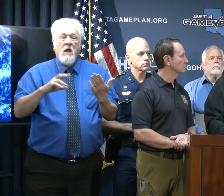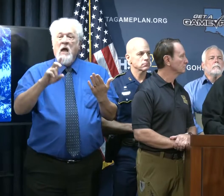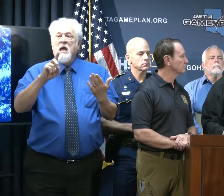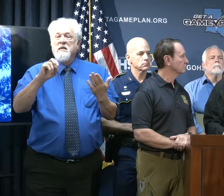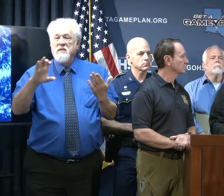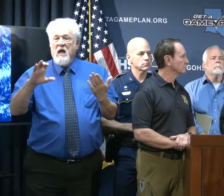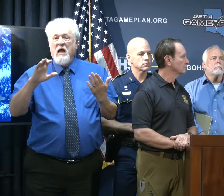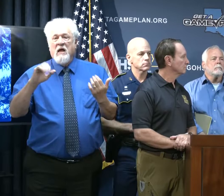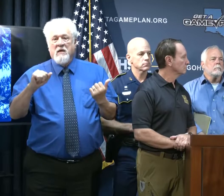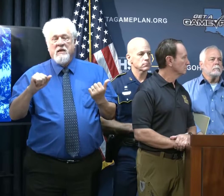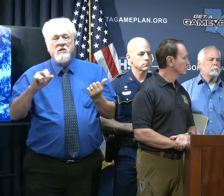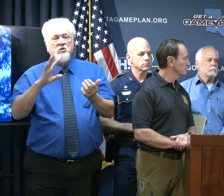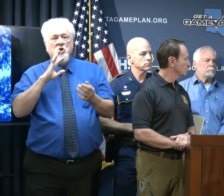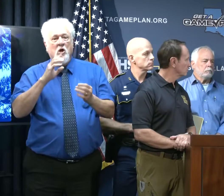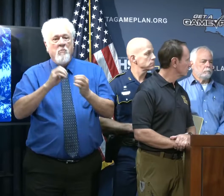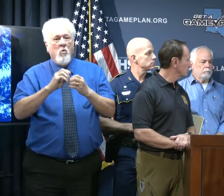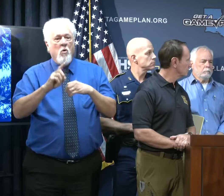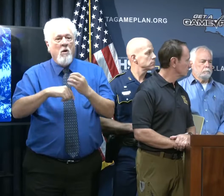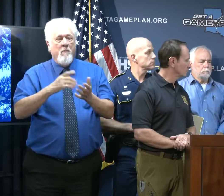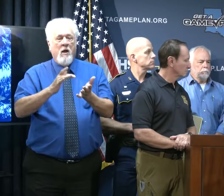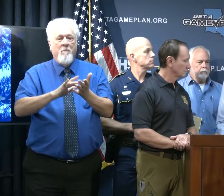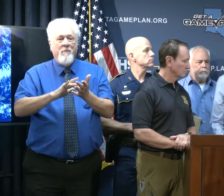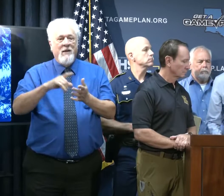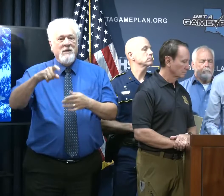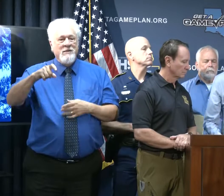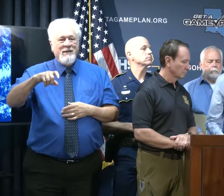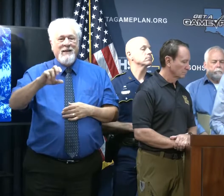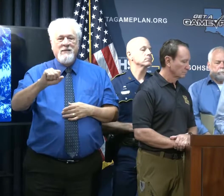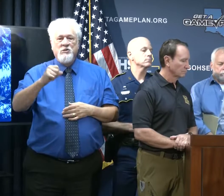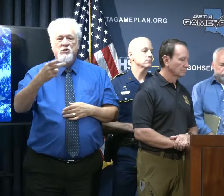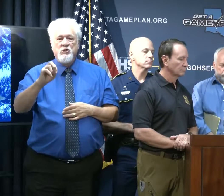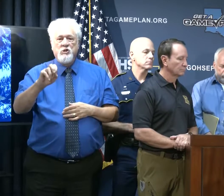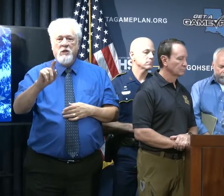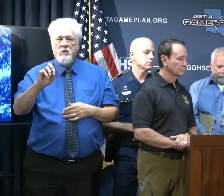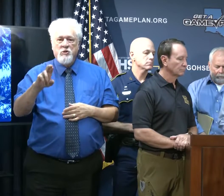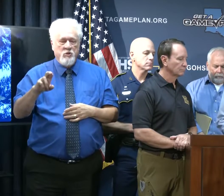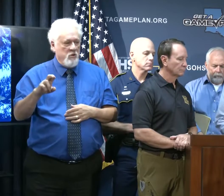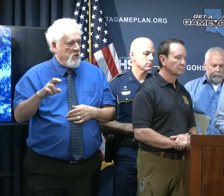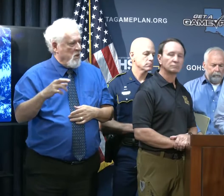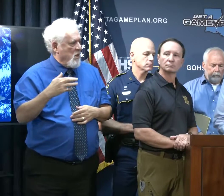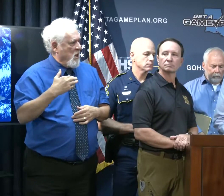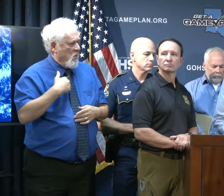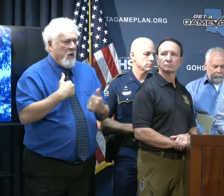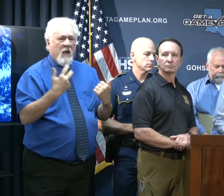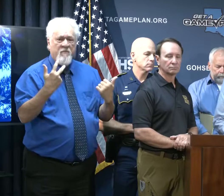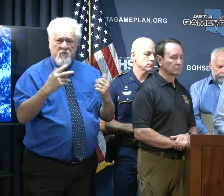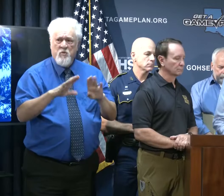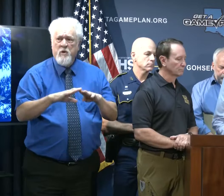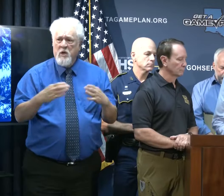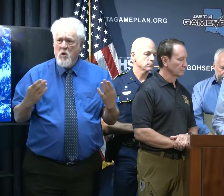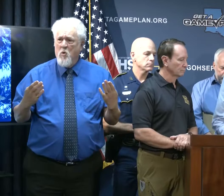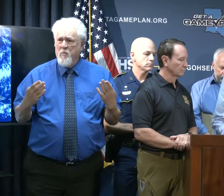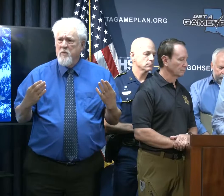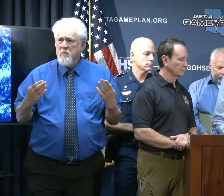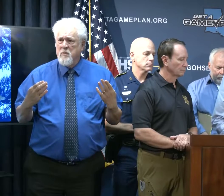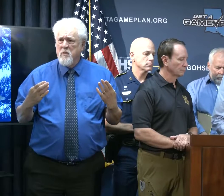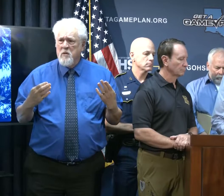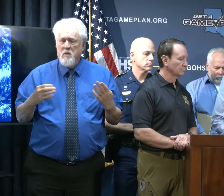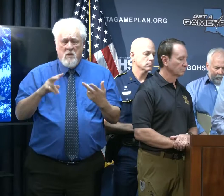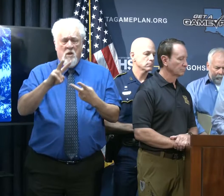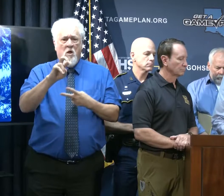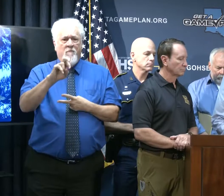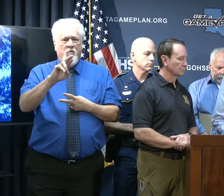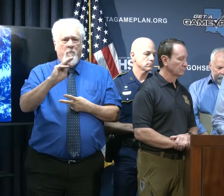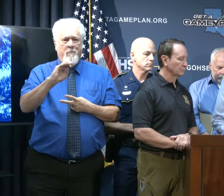about the medical needs shelter than myself. We've got 3 already that are open, Julie, in